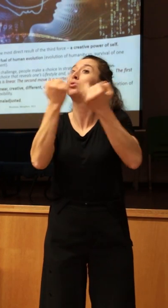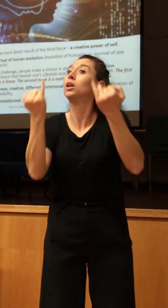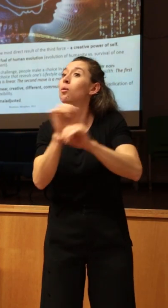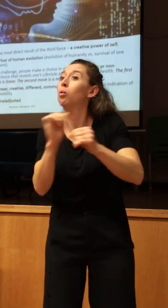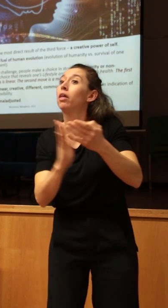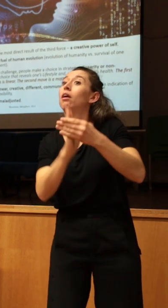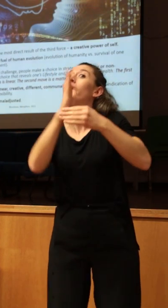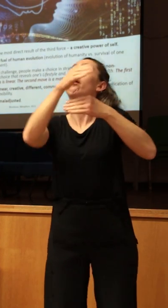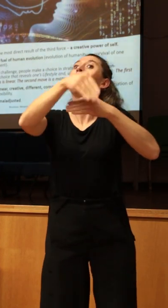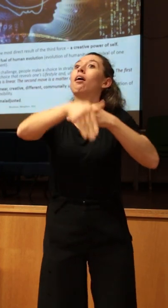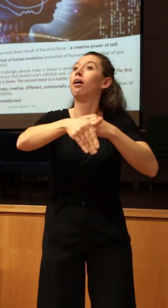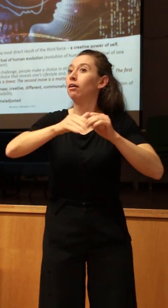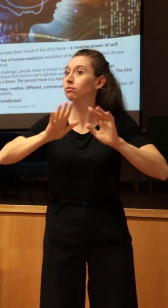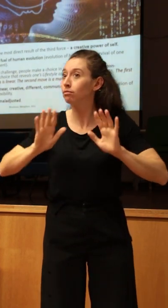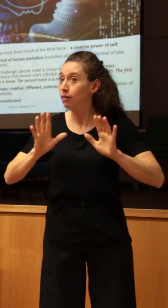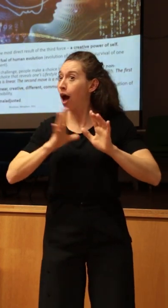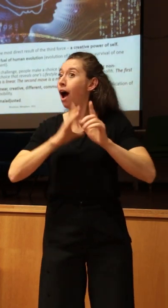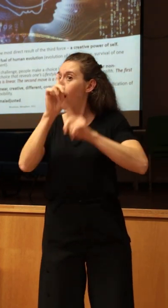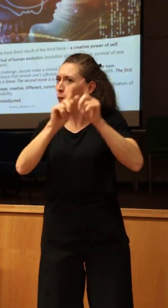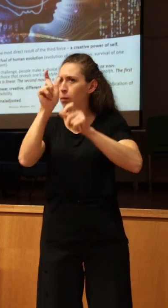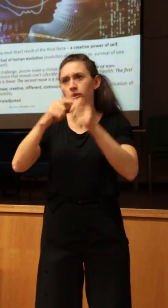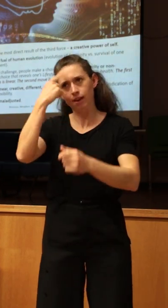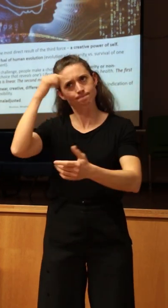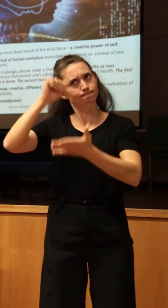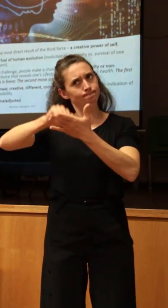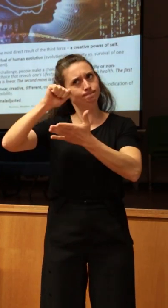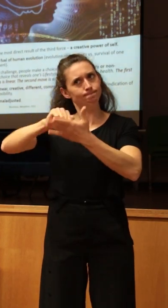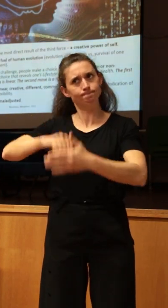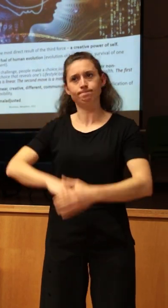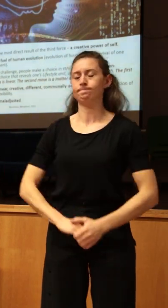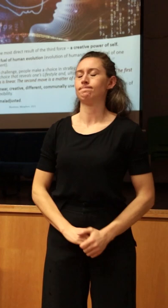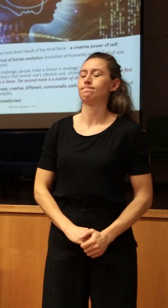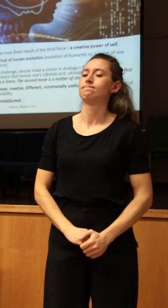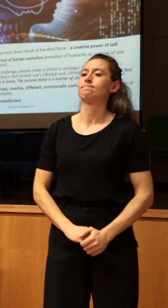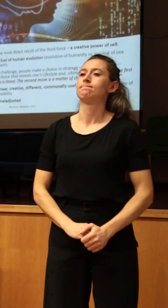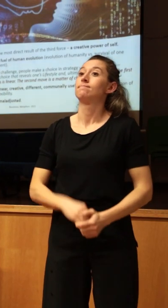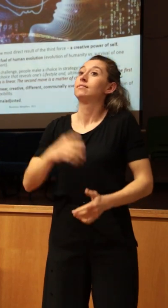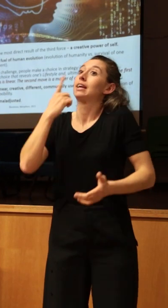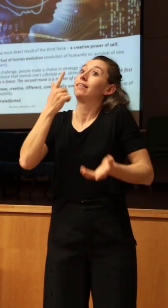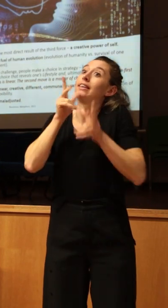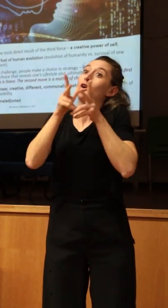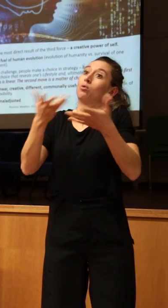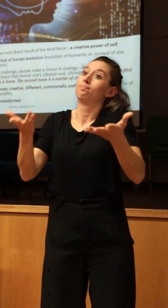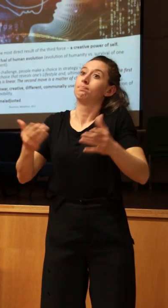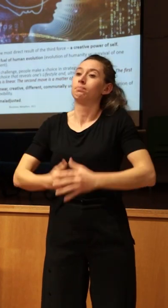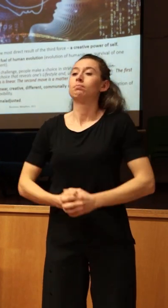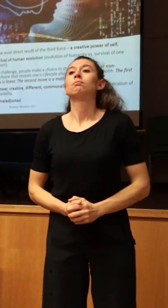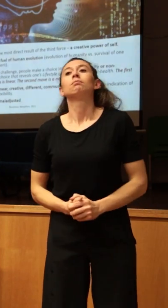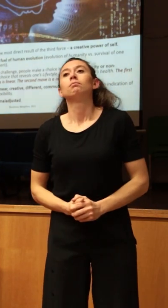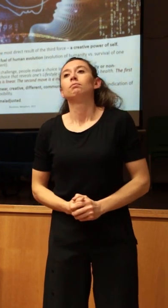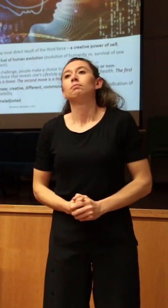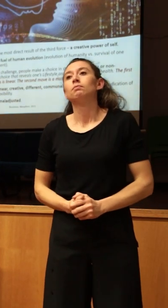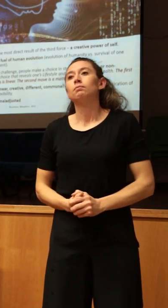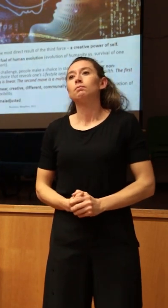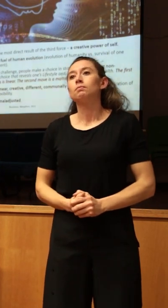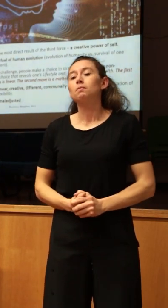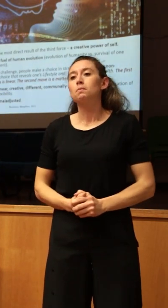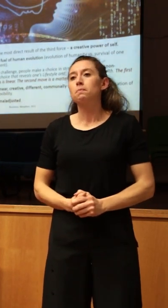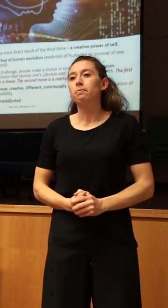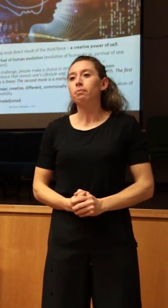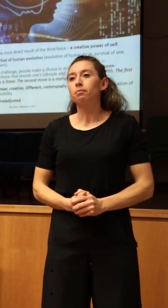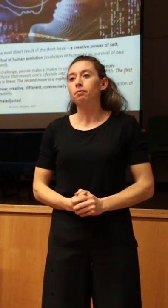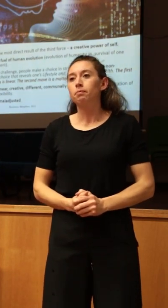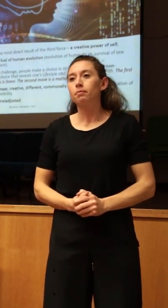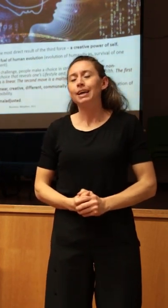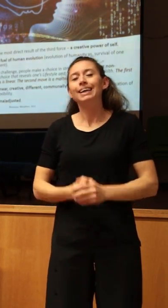pretty strong-headed. Hay gente que tiene cabeza dura. Let's put it this way. Vamos a decirlo así. And this is adaptive because we all